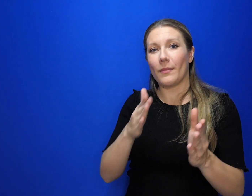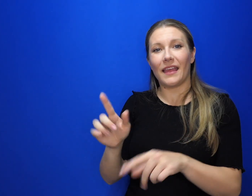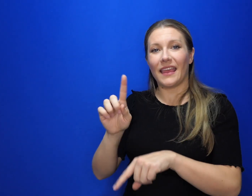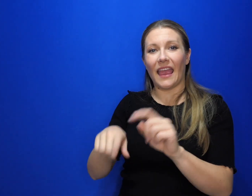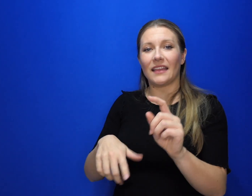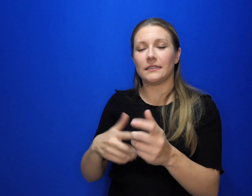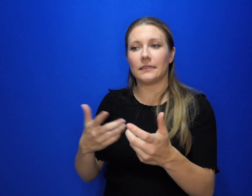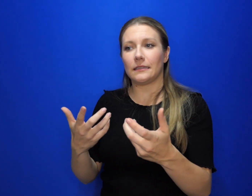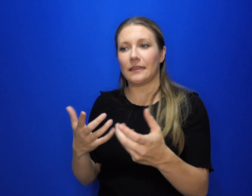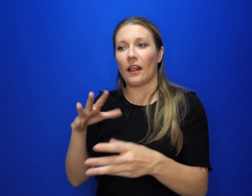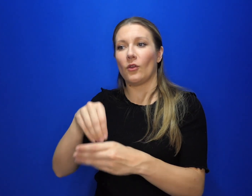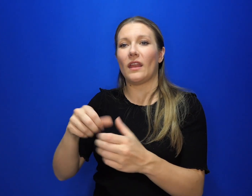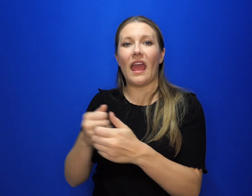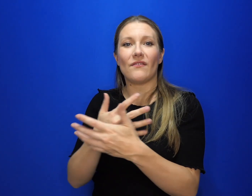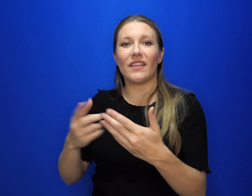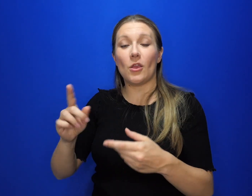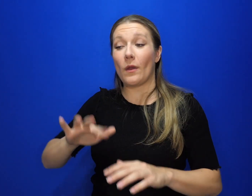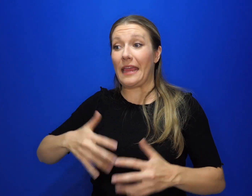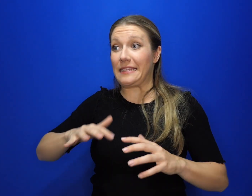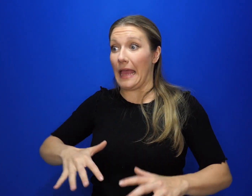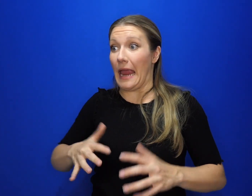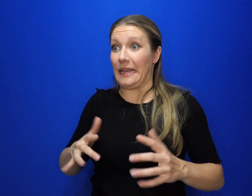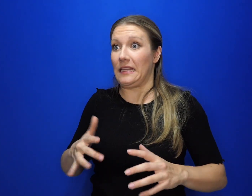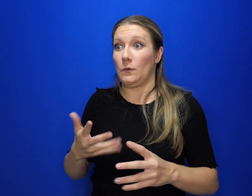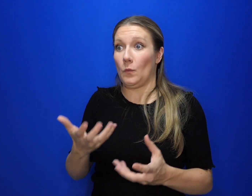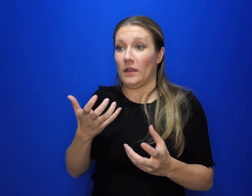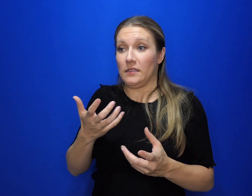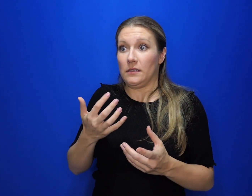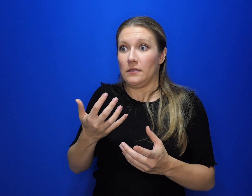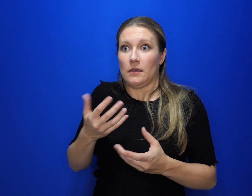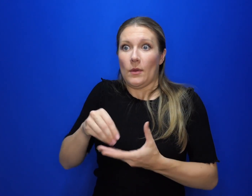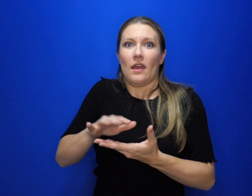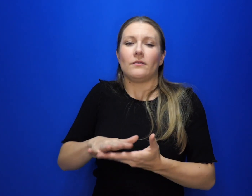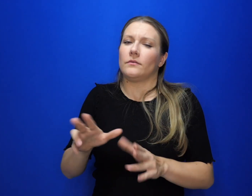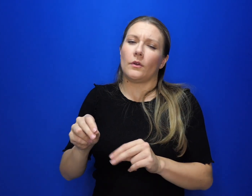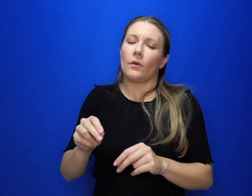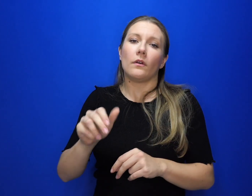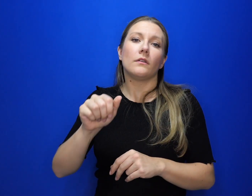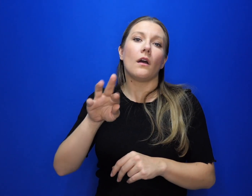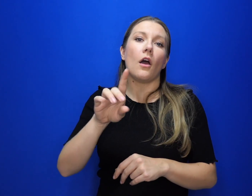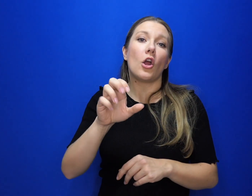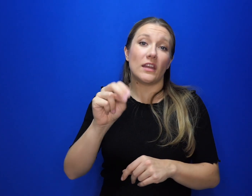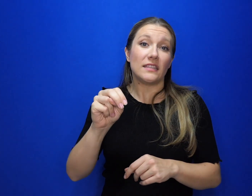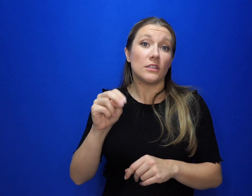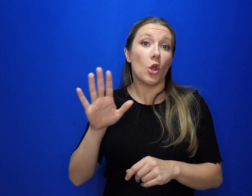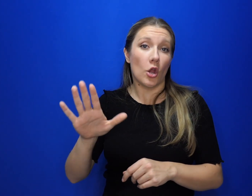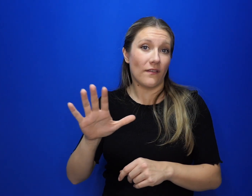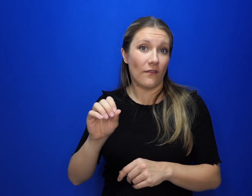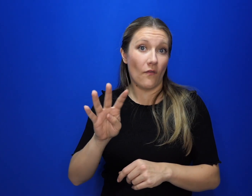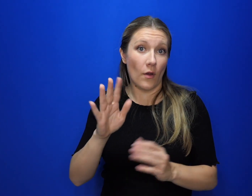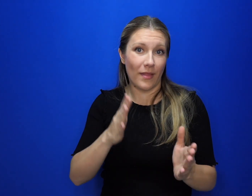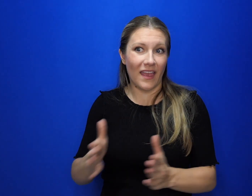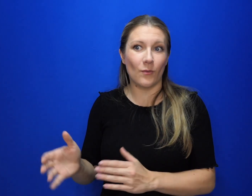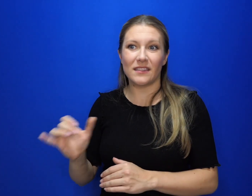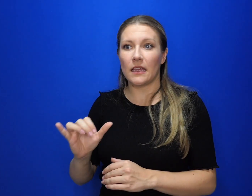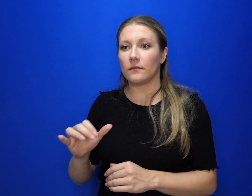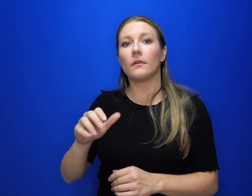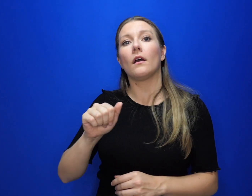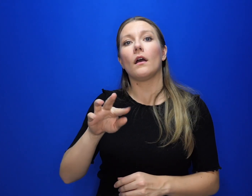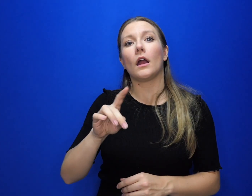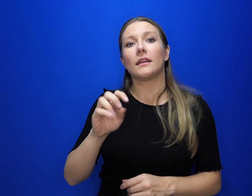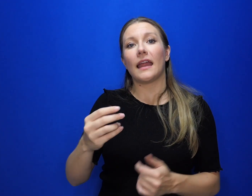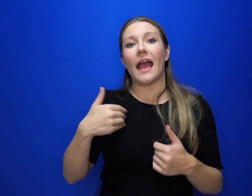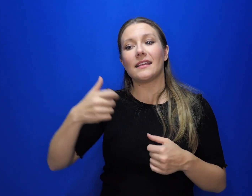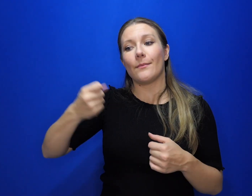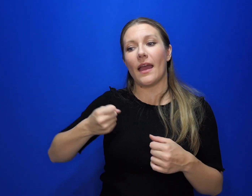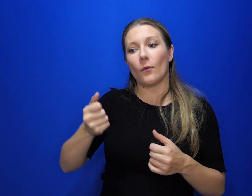your anxiety might put into your head from day to day. Like it's like Arden's with stuff like Arden has a bag with her. It'll